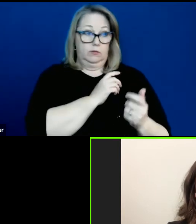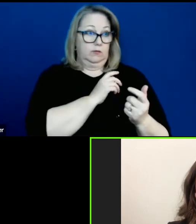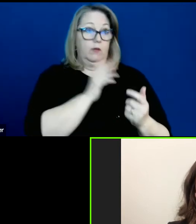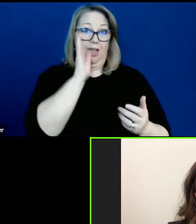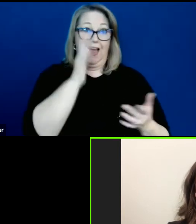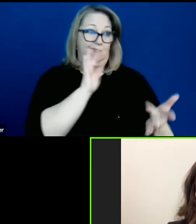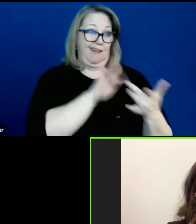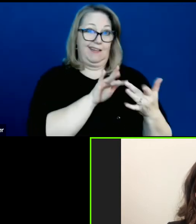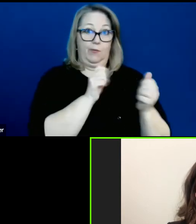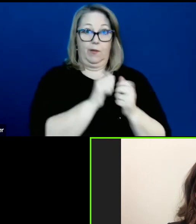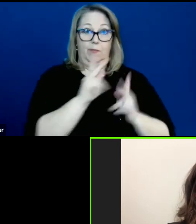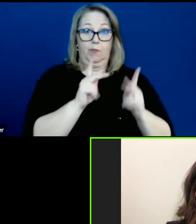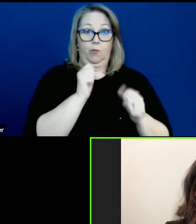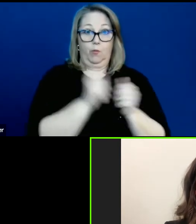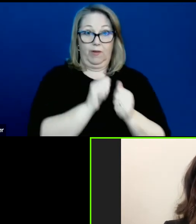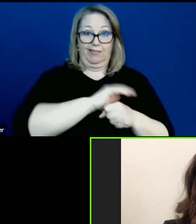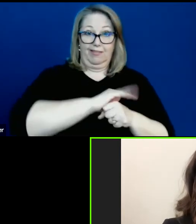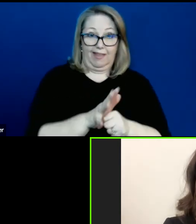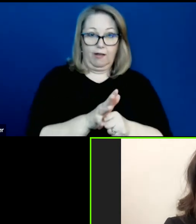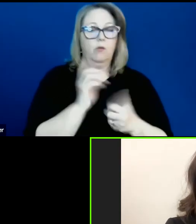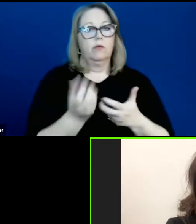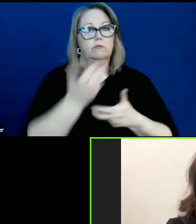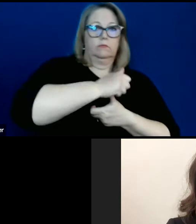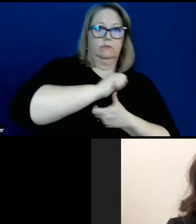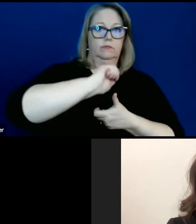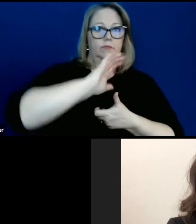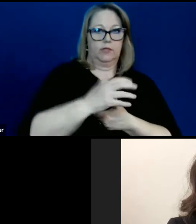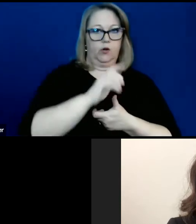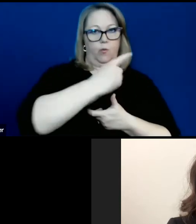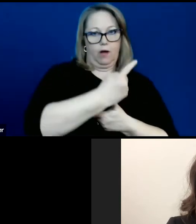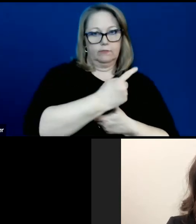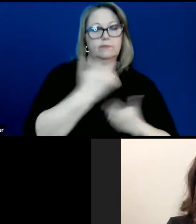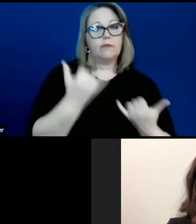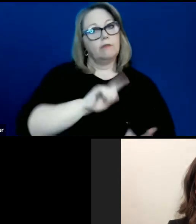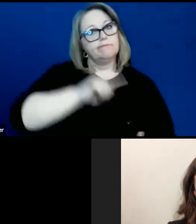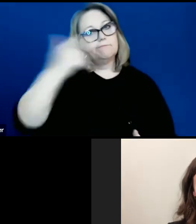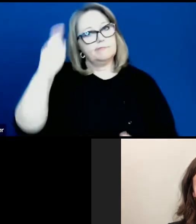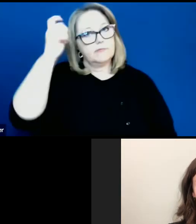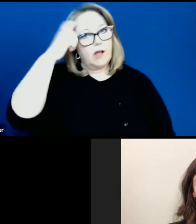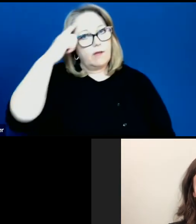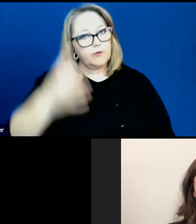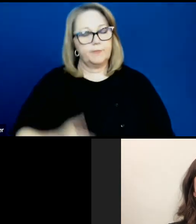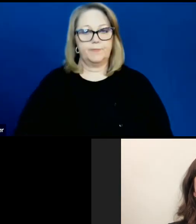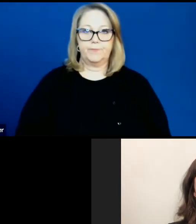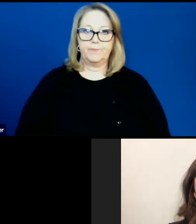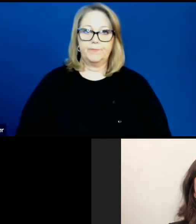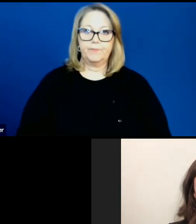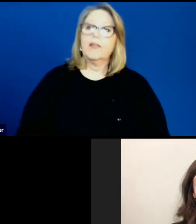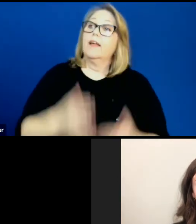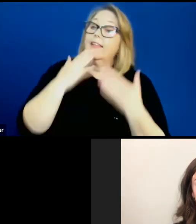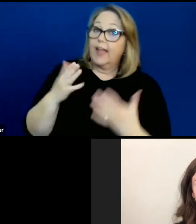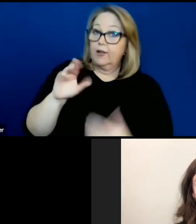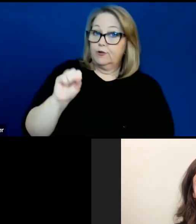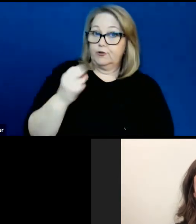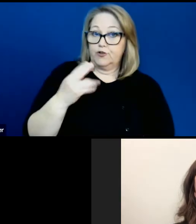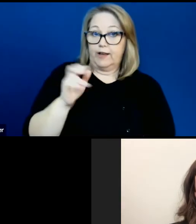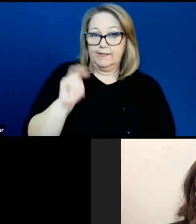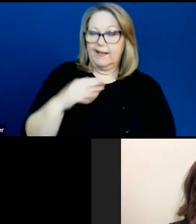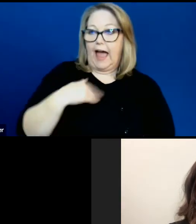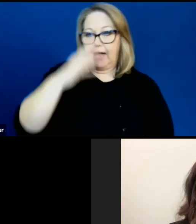turn it back over to Governor Sisolak. Thank you. Thank you, Shannon. I know your team continues to adjust as necessary